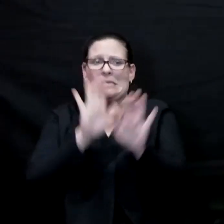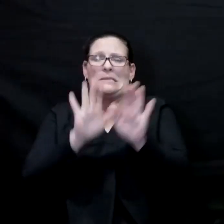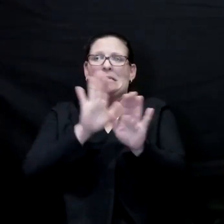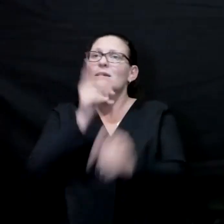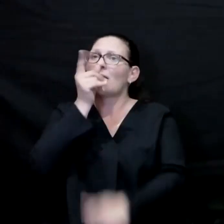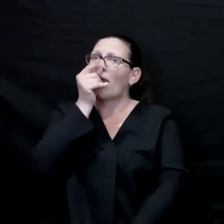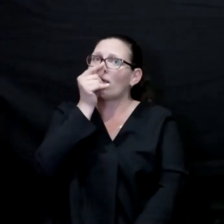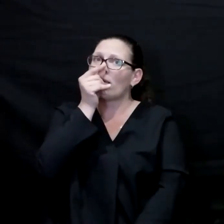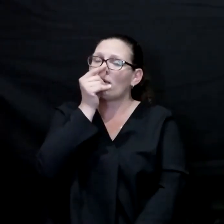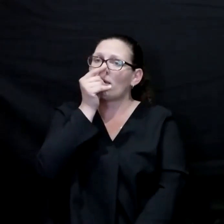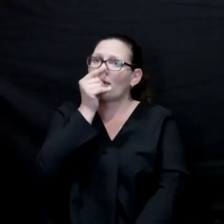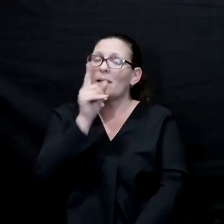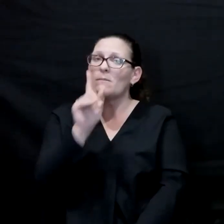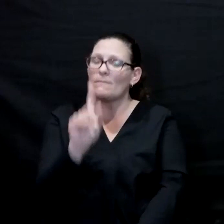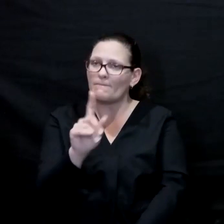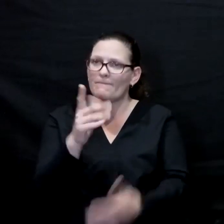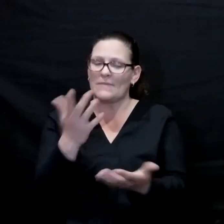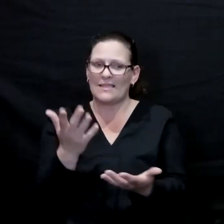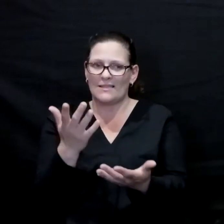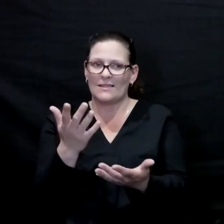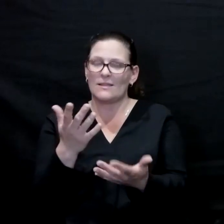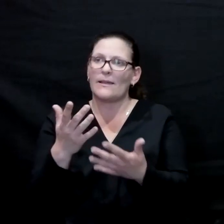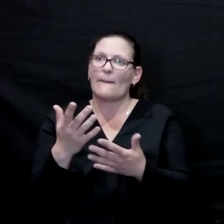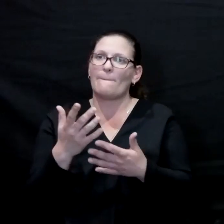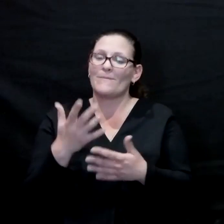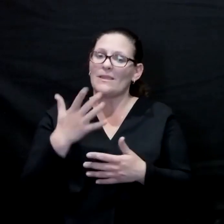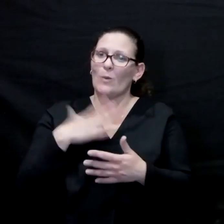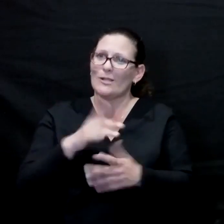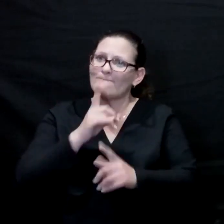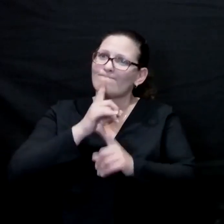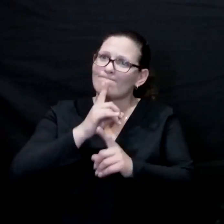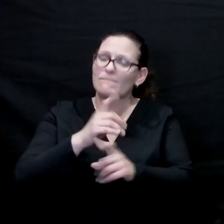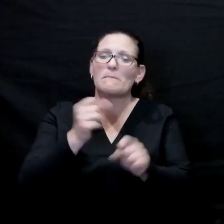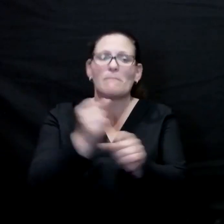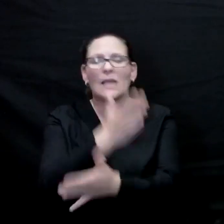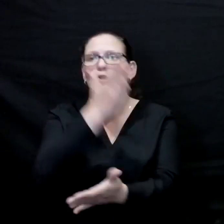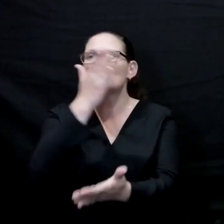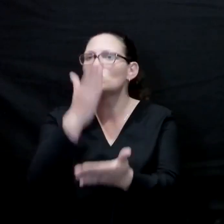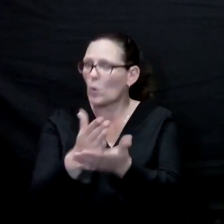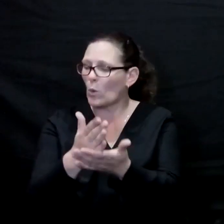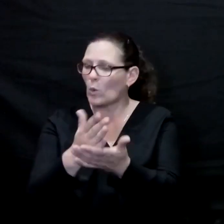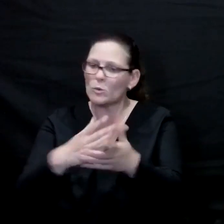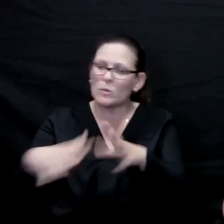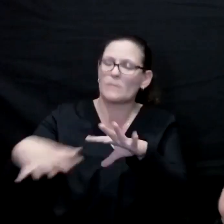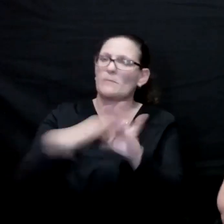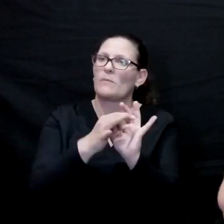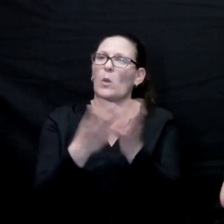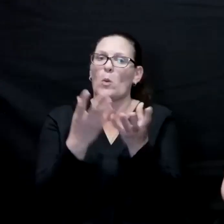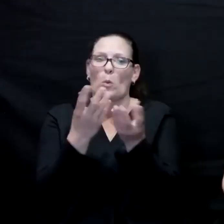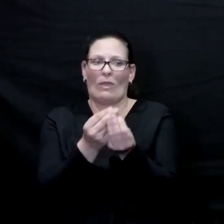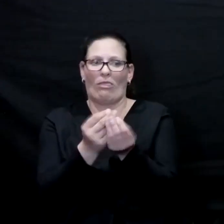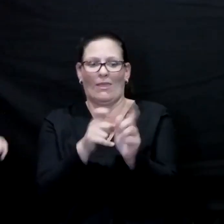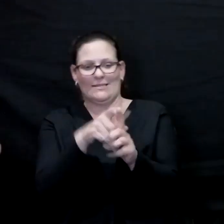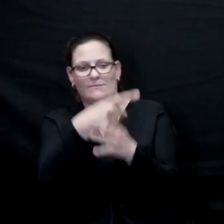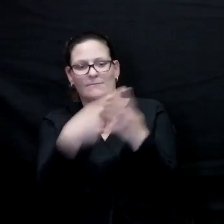can't say how much that, you know, you link into a disability advocate service, or you get in touch